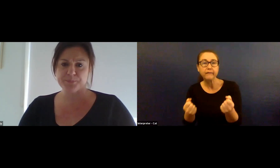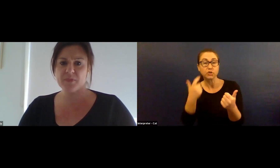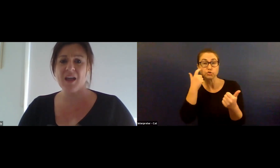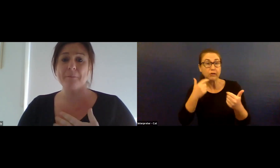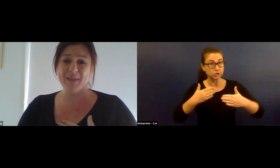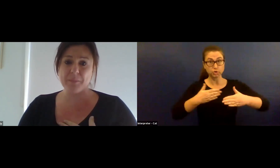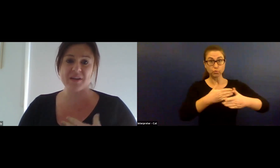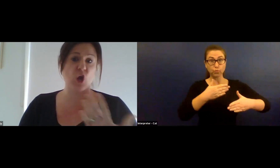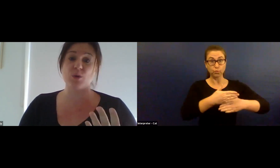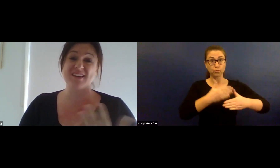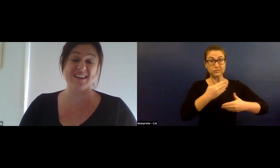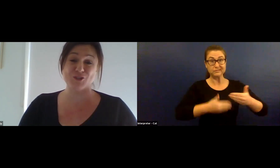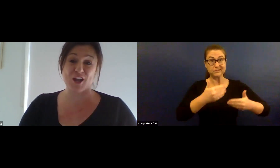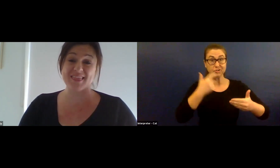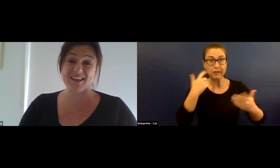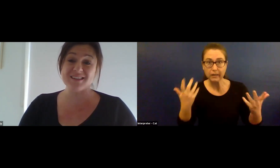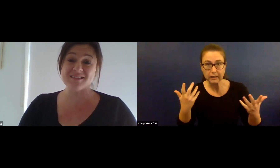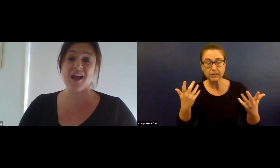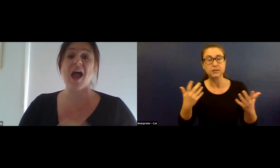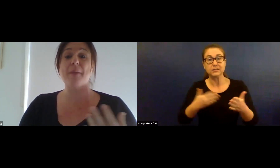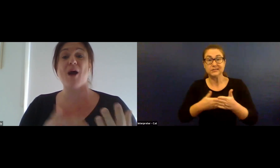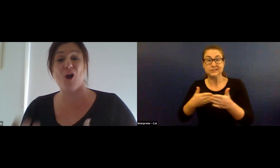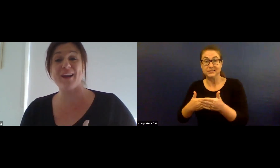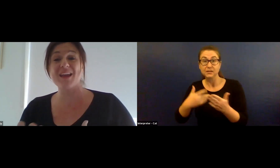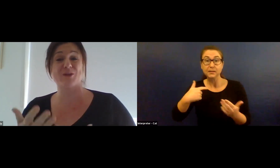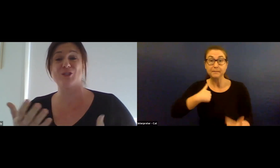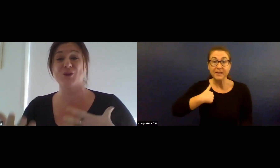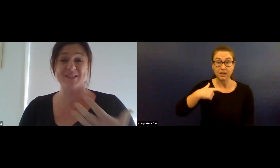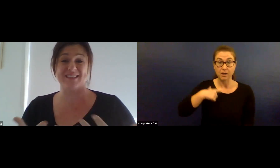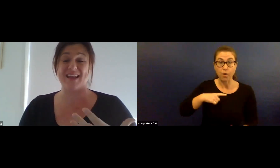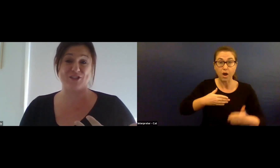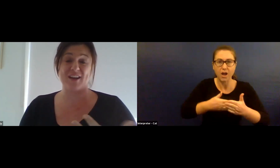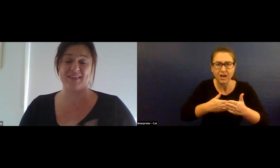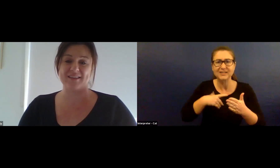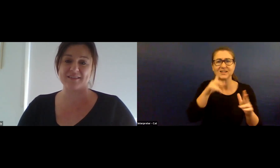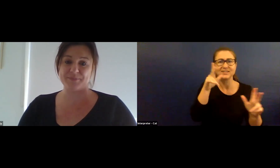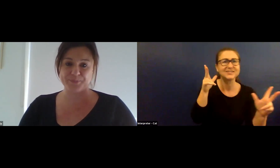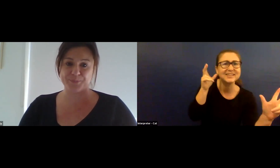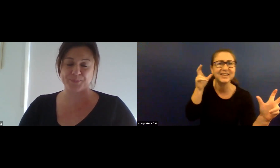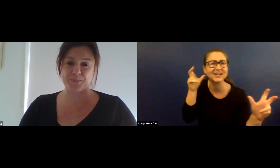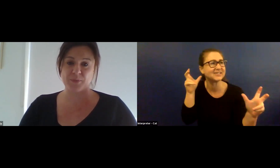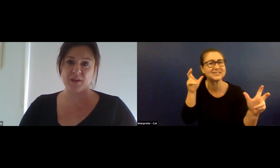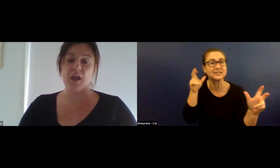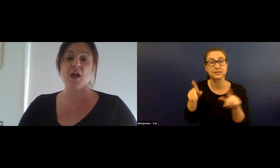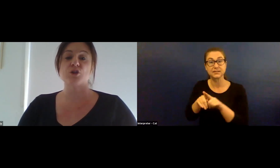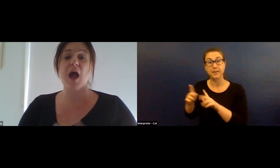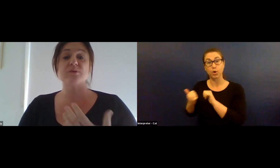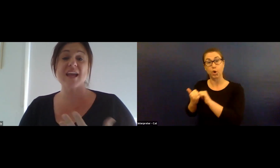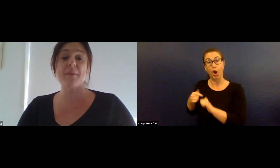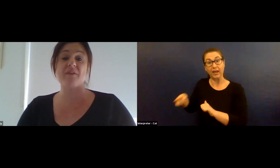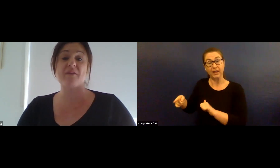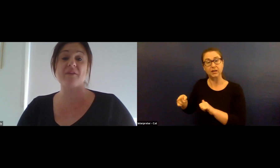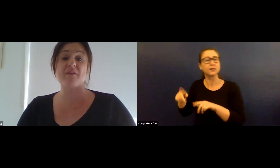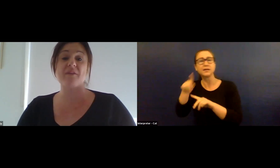job. Me, because I couldn't hear certain things, and my colleague because she couldn't see certain things. So